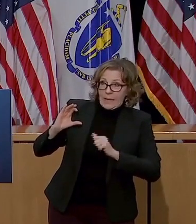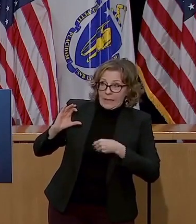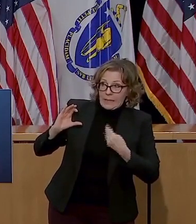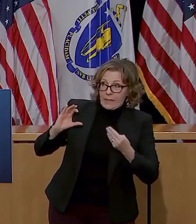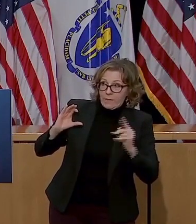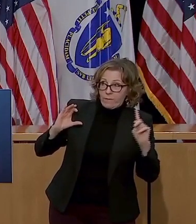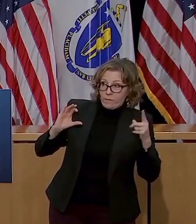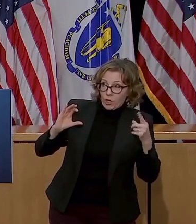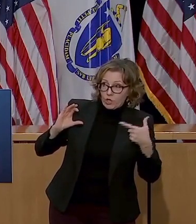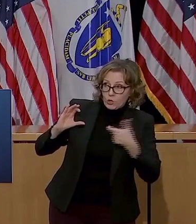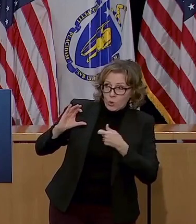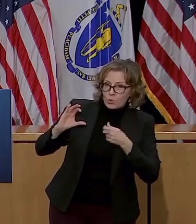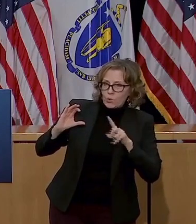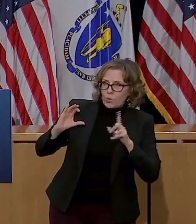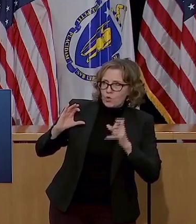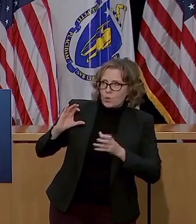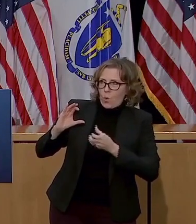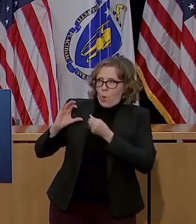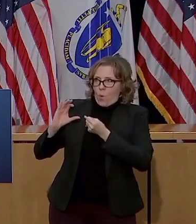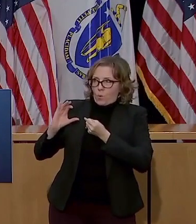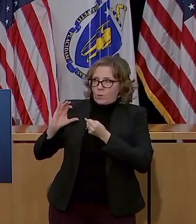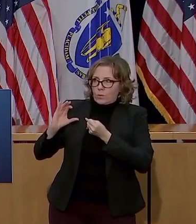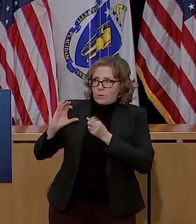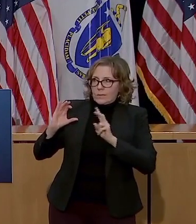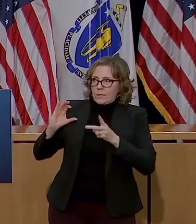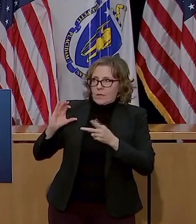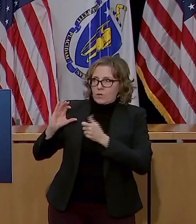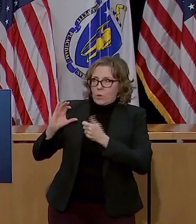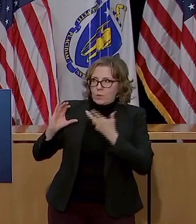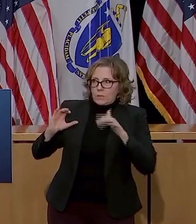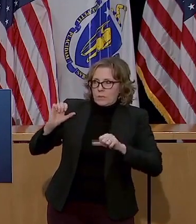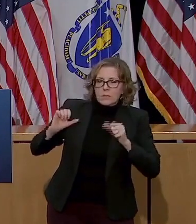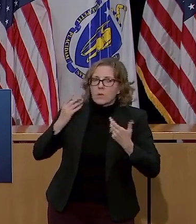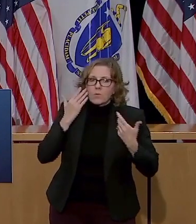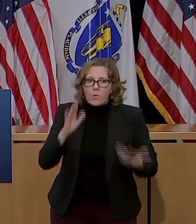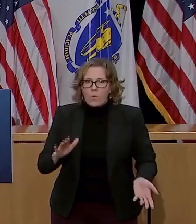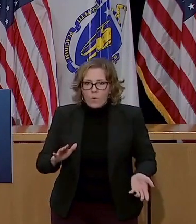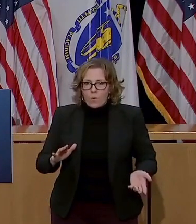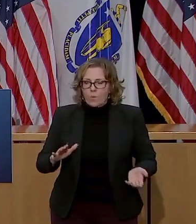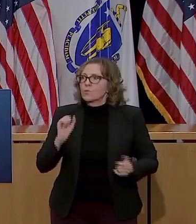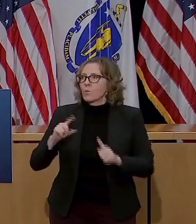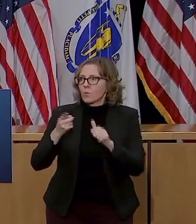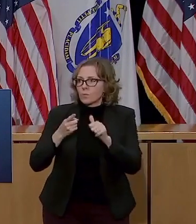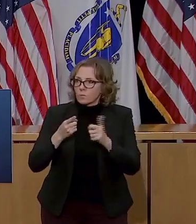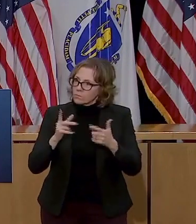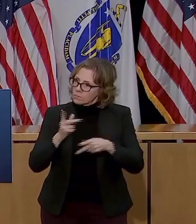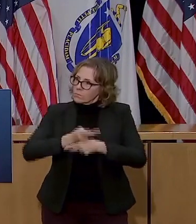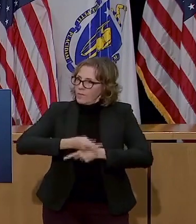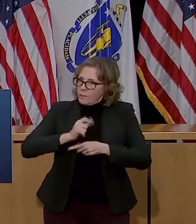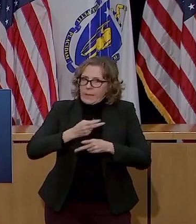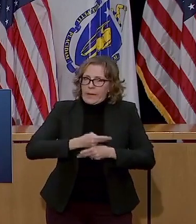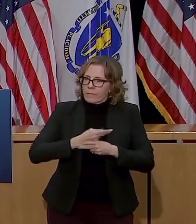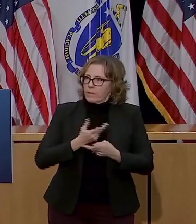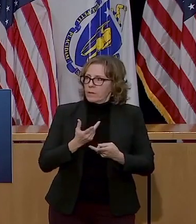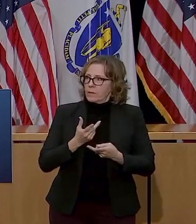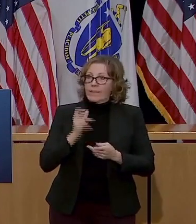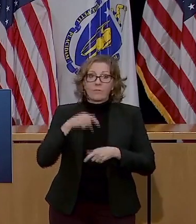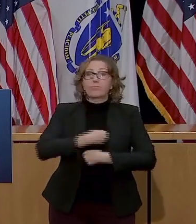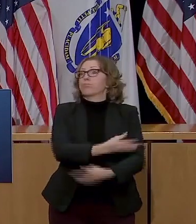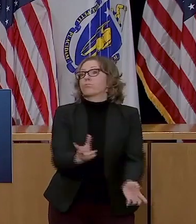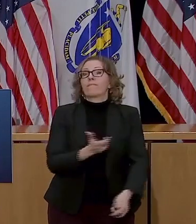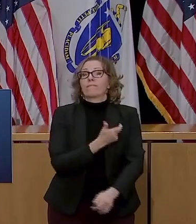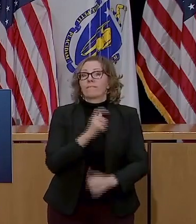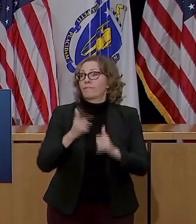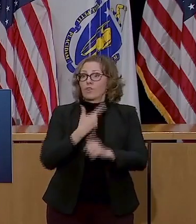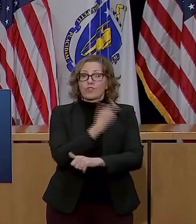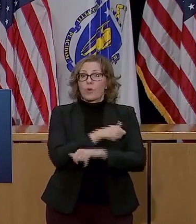sure, you got to be careful about just first dosing and worrying about whether or